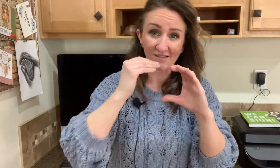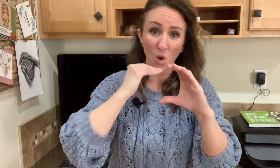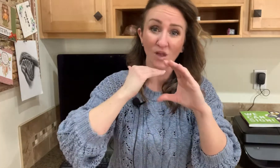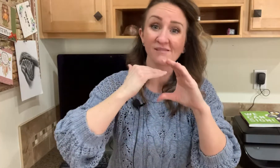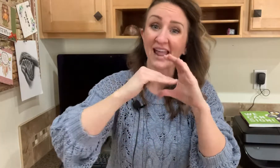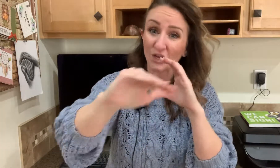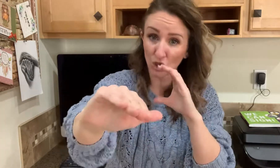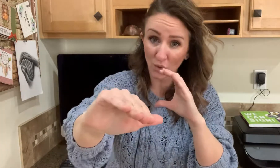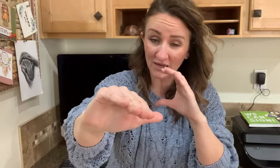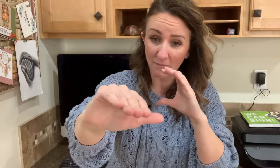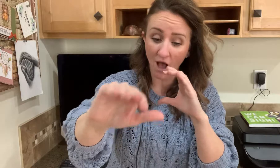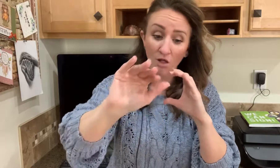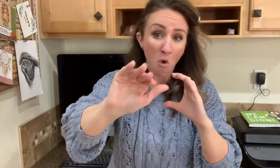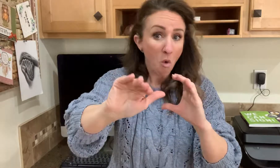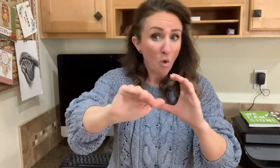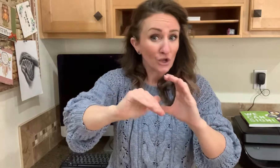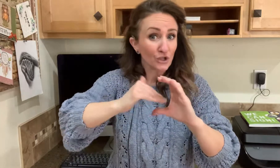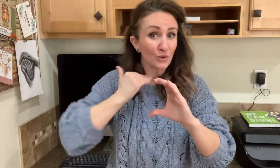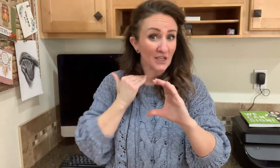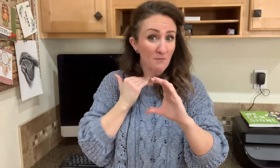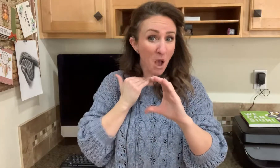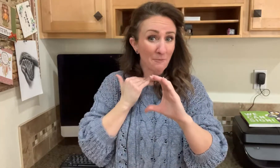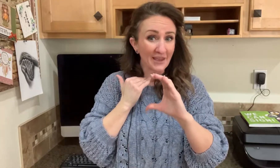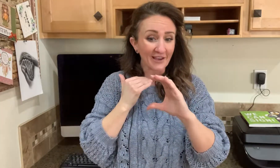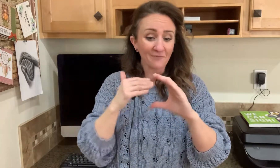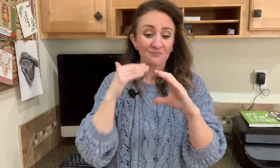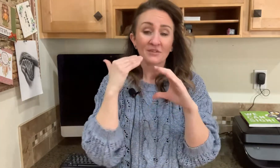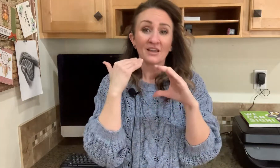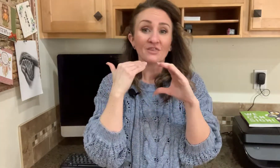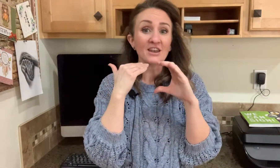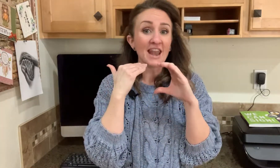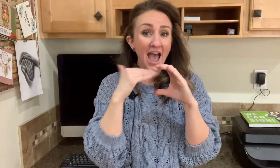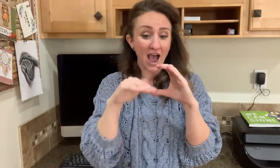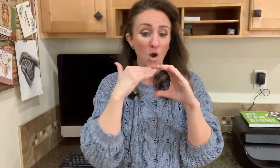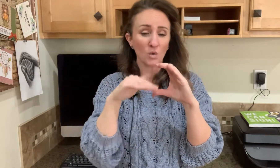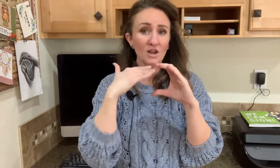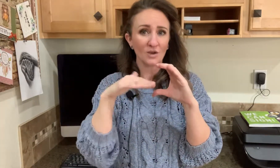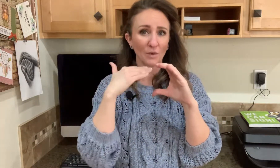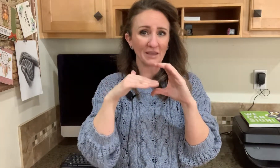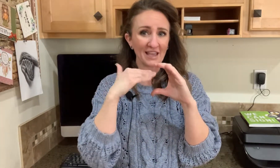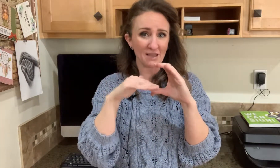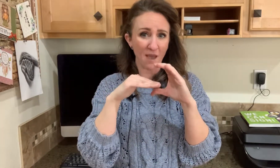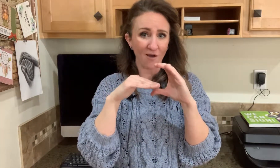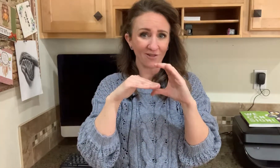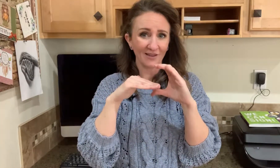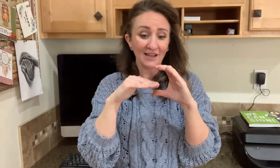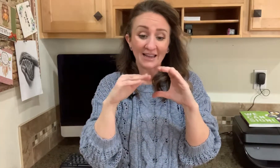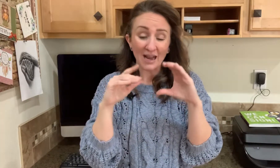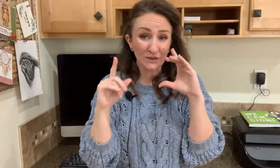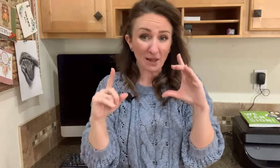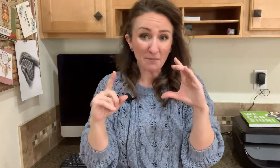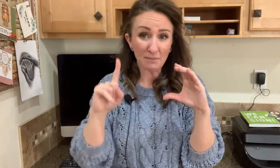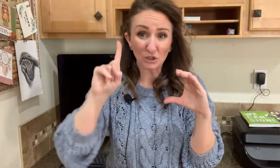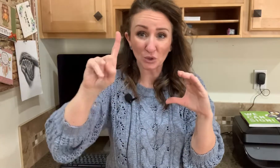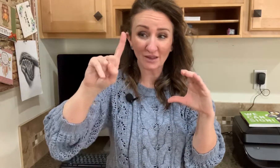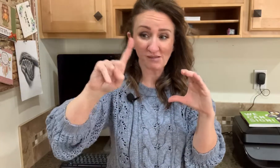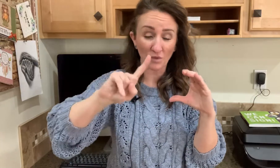I'll send you an email, or you email me. The noun would be email. Now some people do this with a